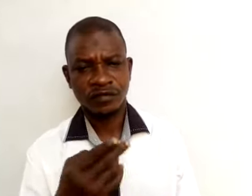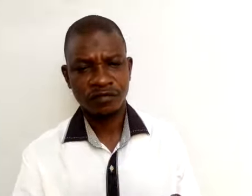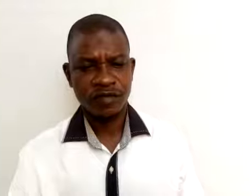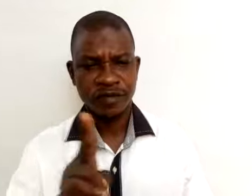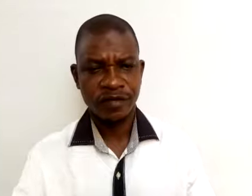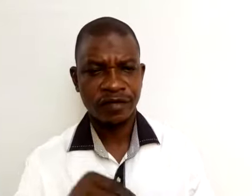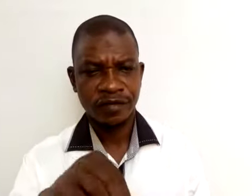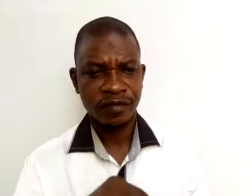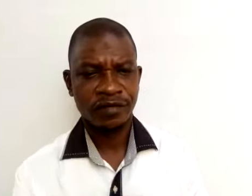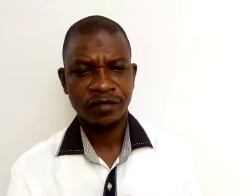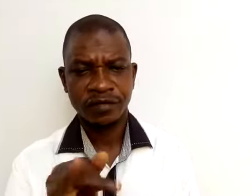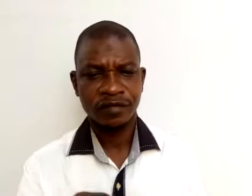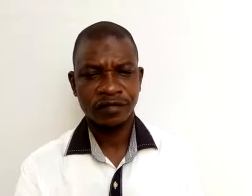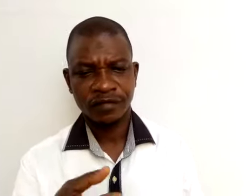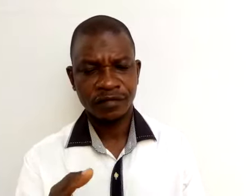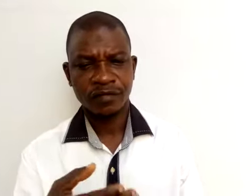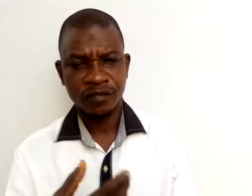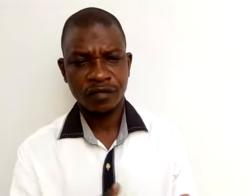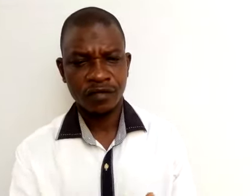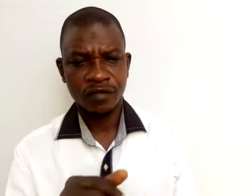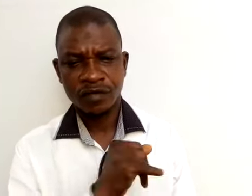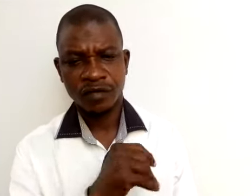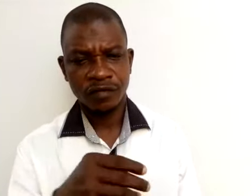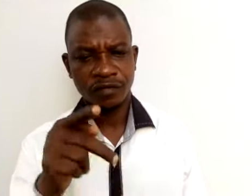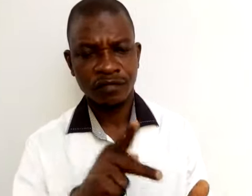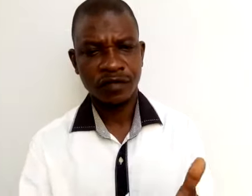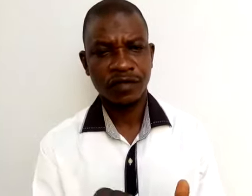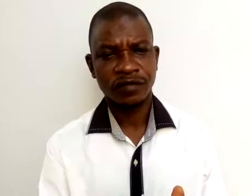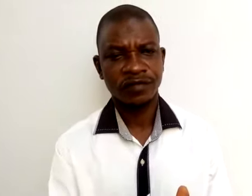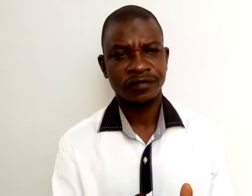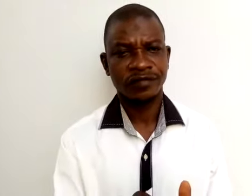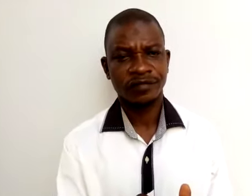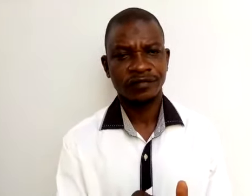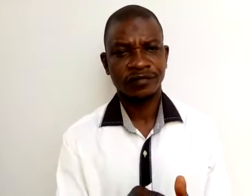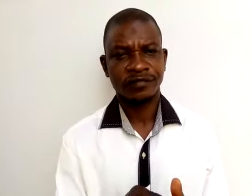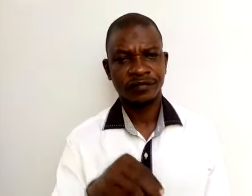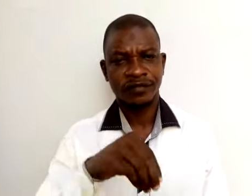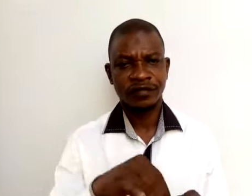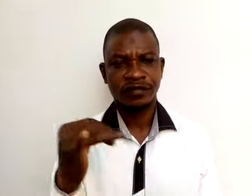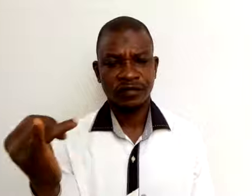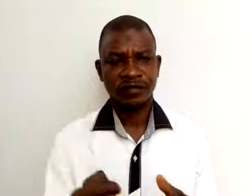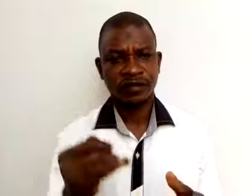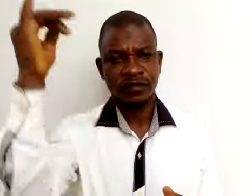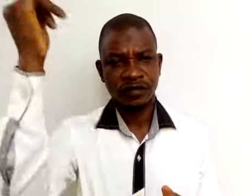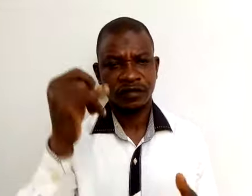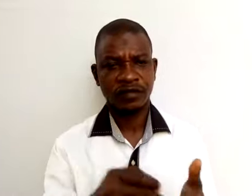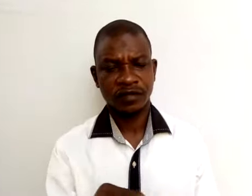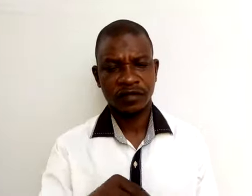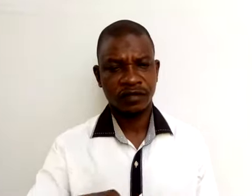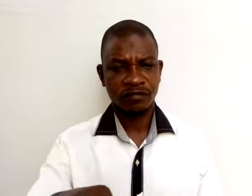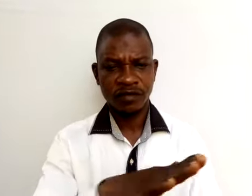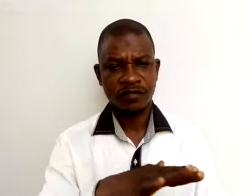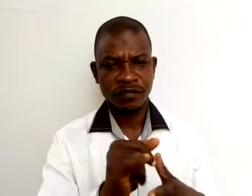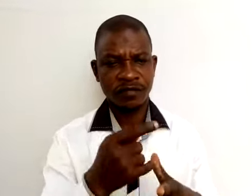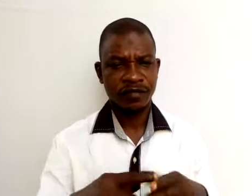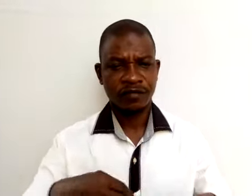increase in commodity price. In the diagram above, the movement along the